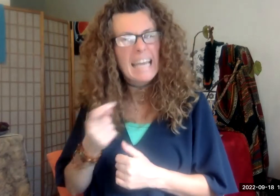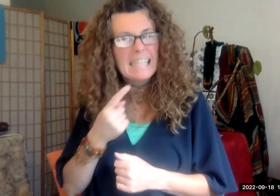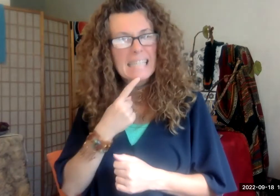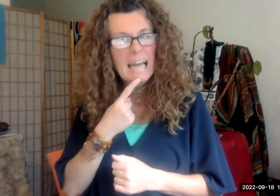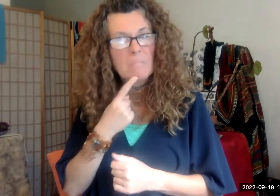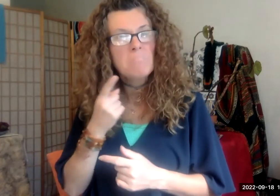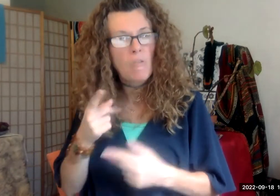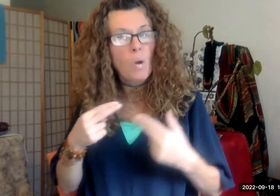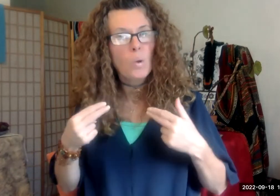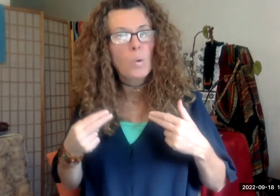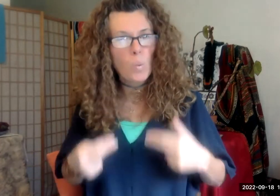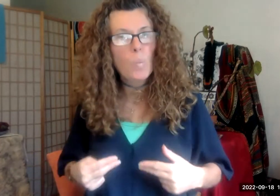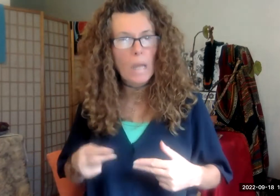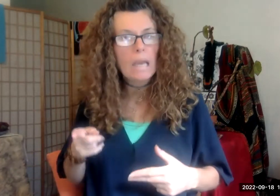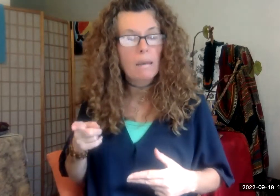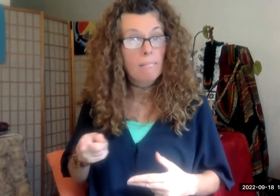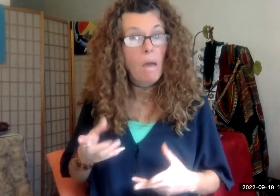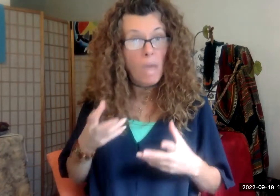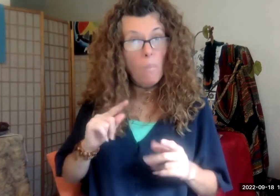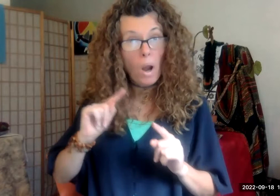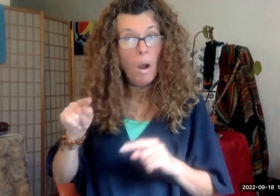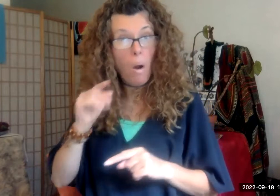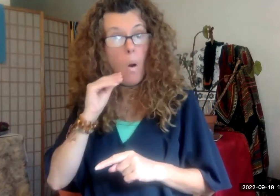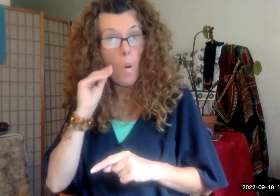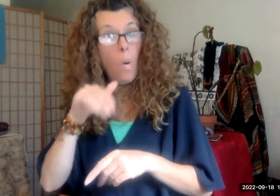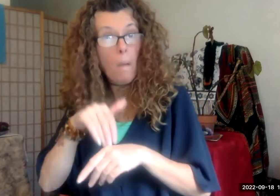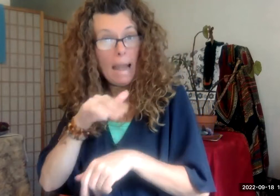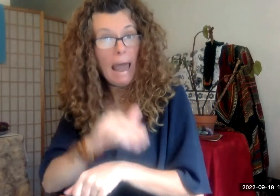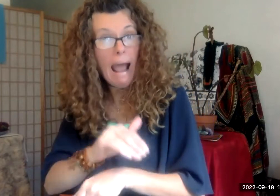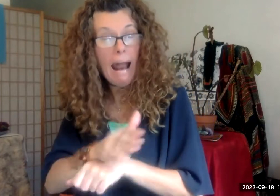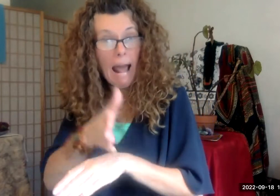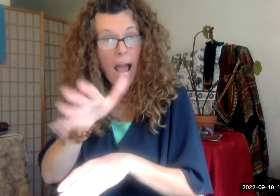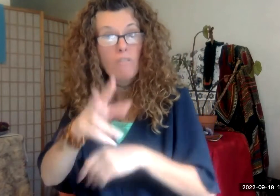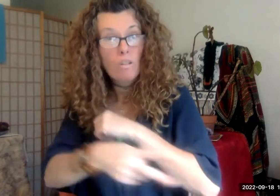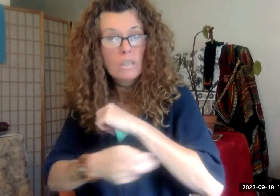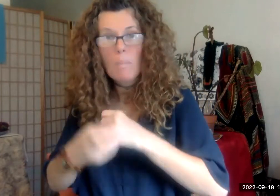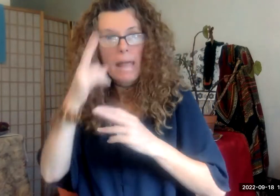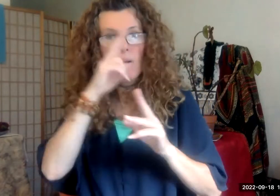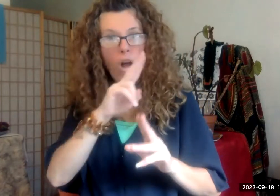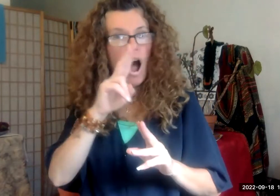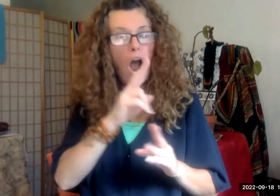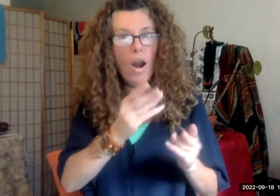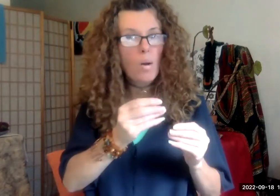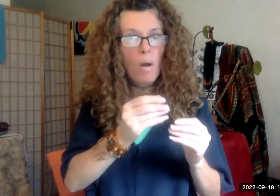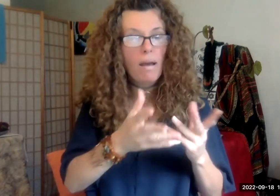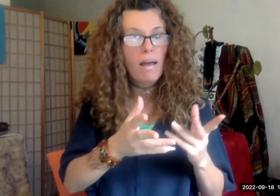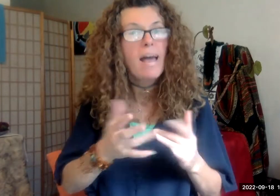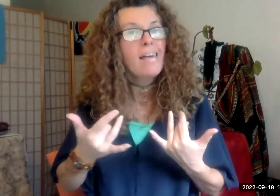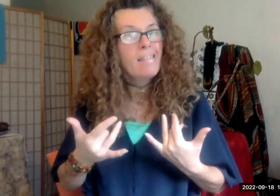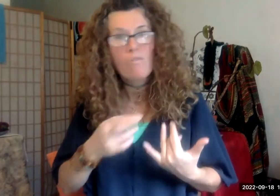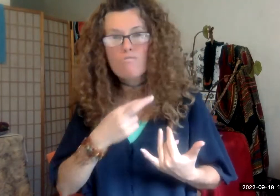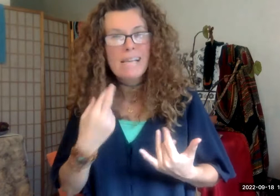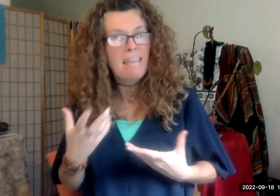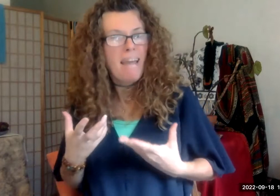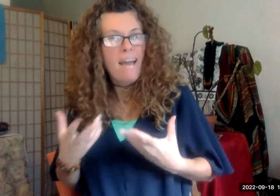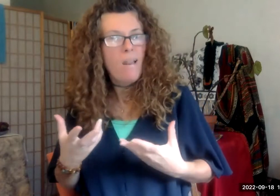human beings. They still want to go home at night. It's just that they don't honor other people's private property, but they're still risk averse.